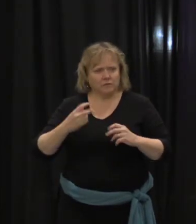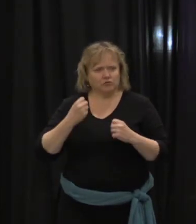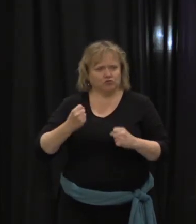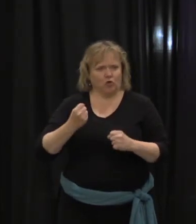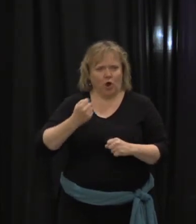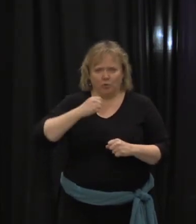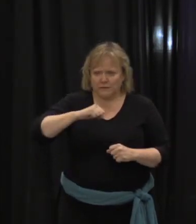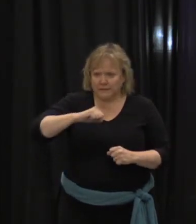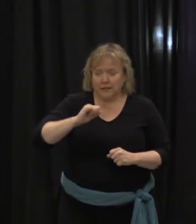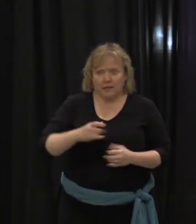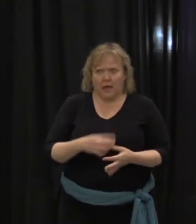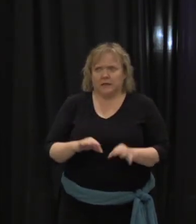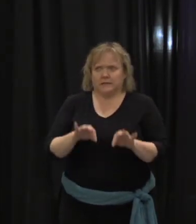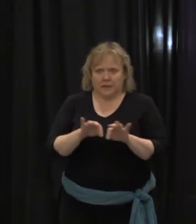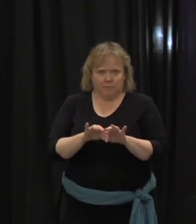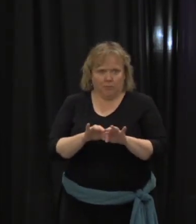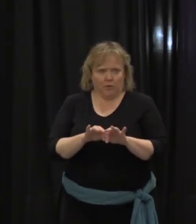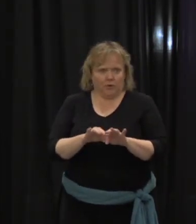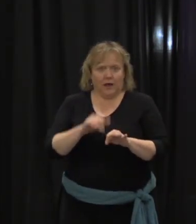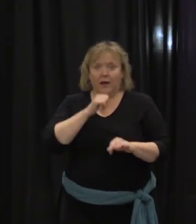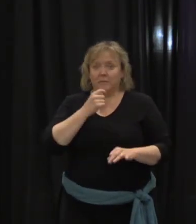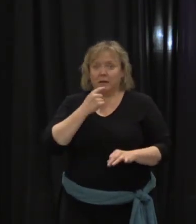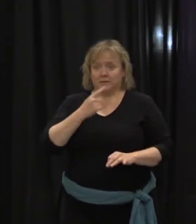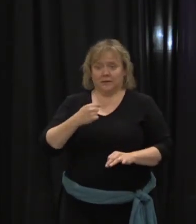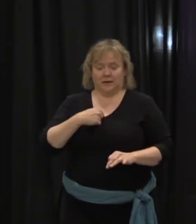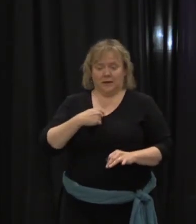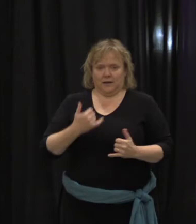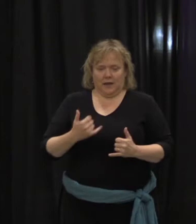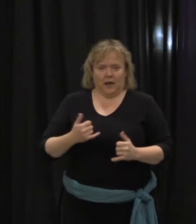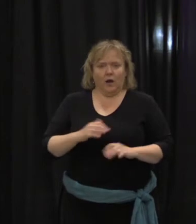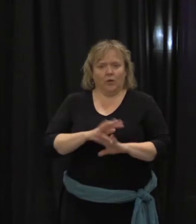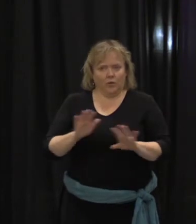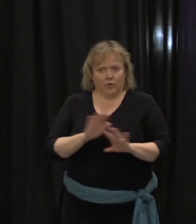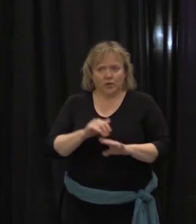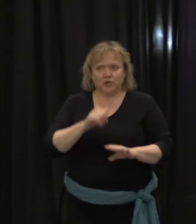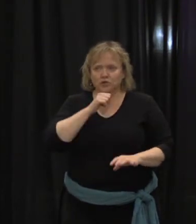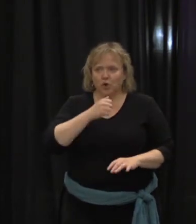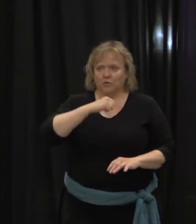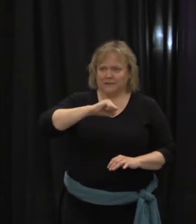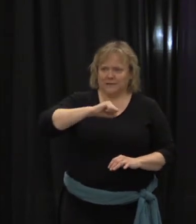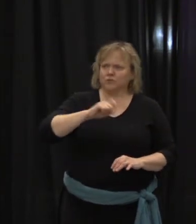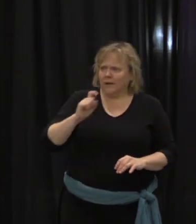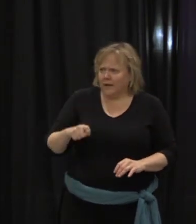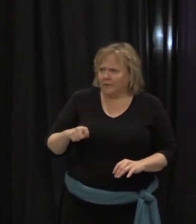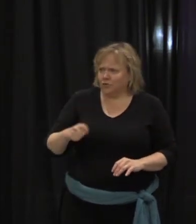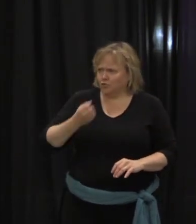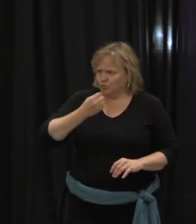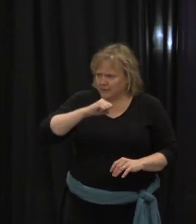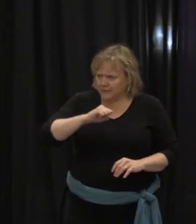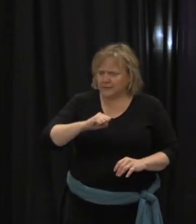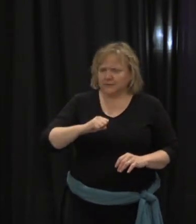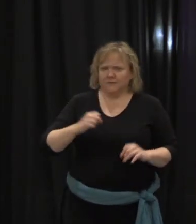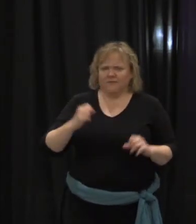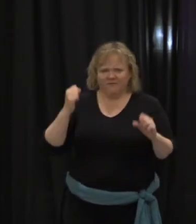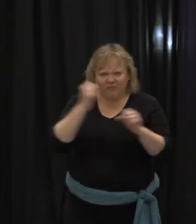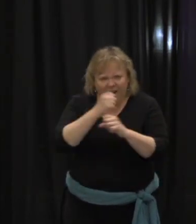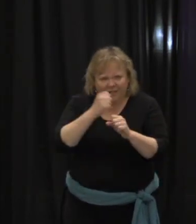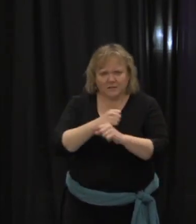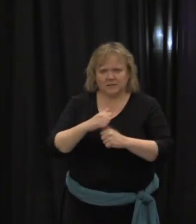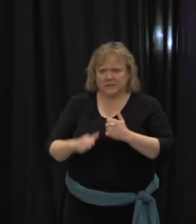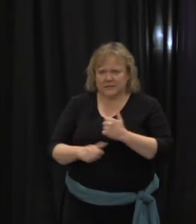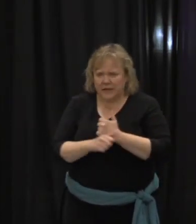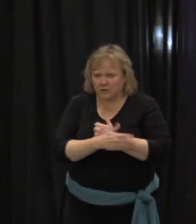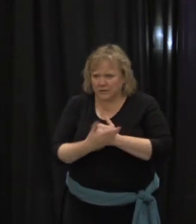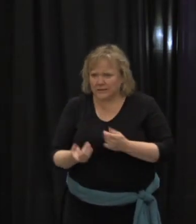vital. I want to be clear that I'm not saying that we should not resist. We have to resist the current violent and dangerous practices